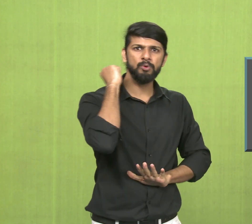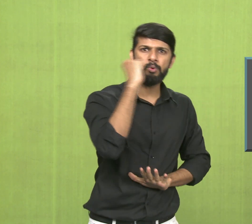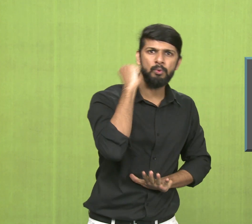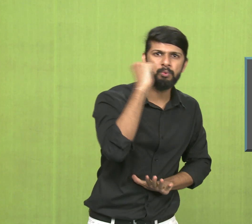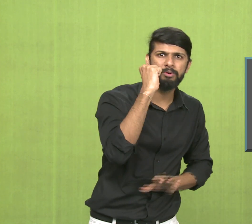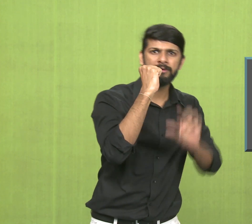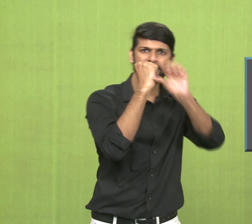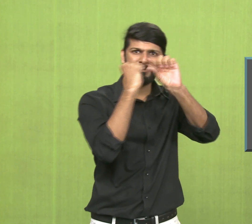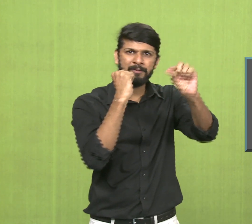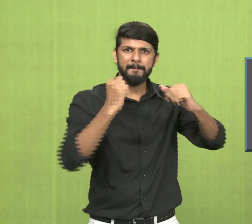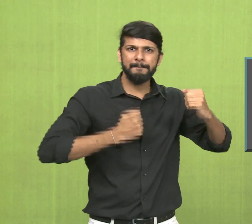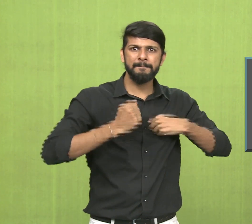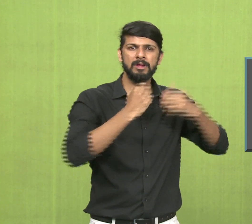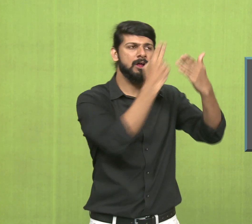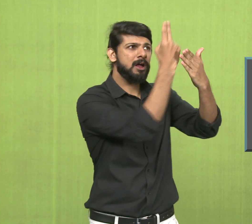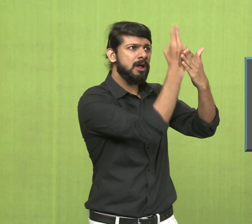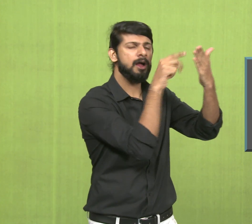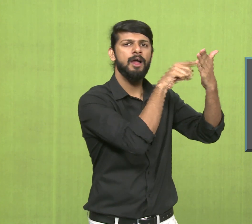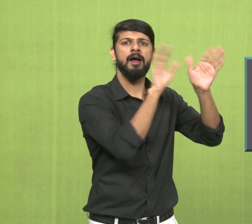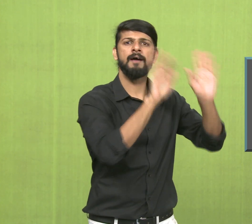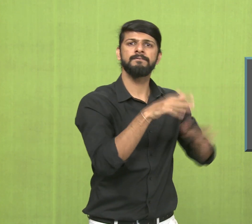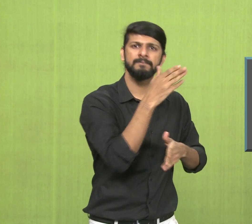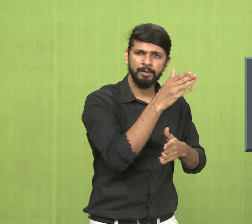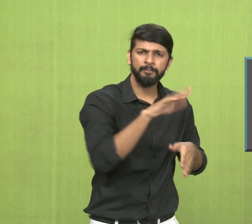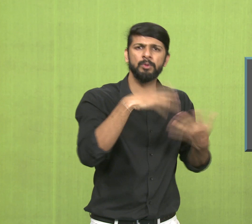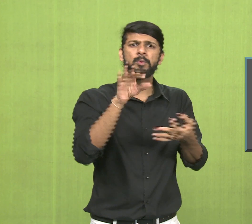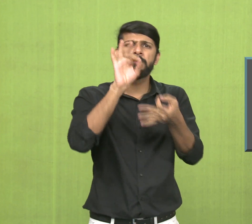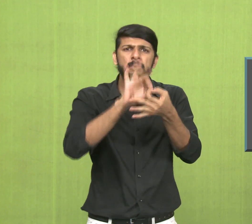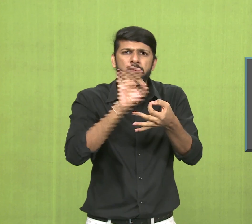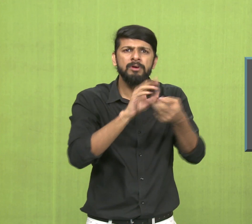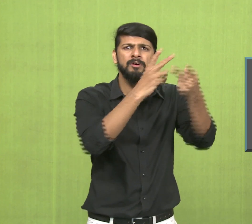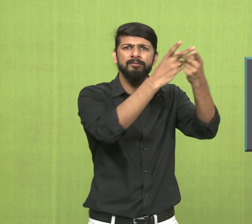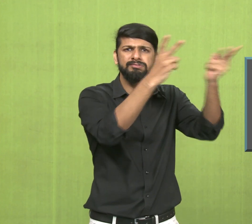murals are of historic importance.